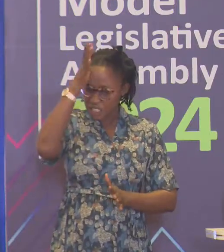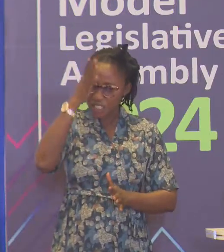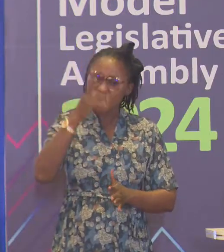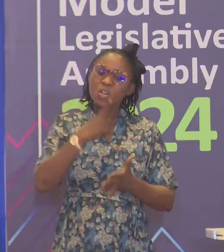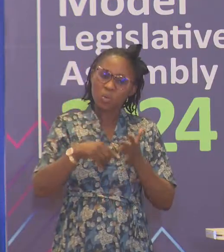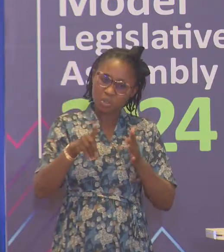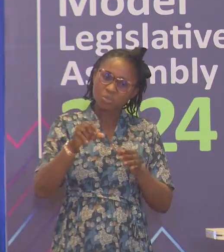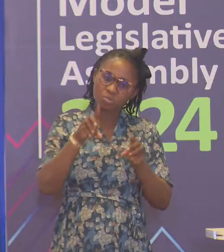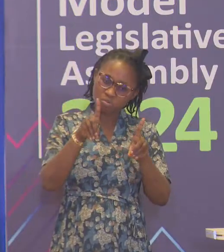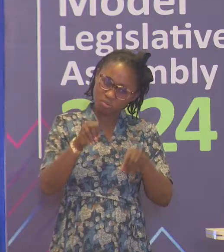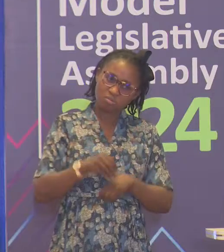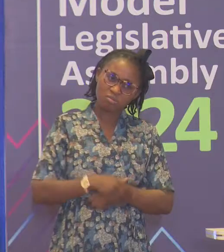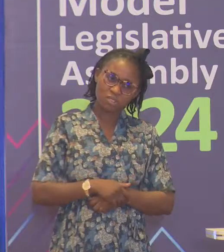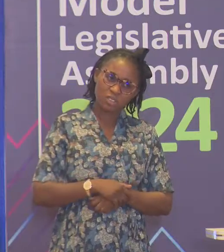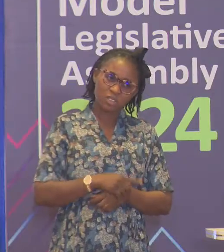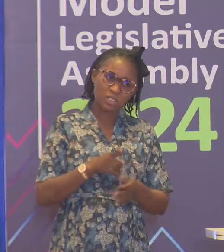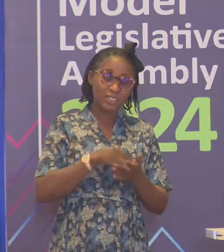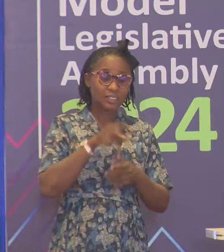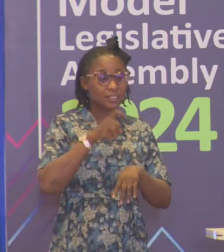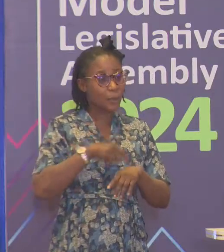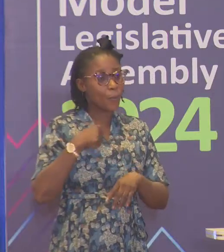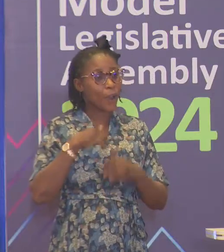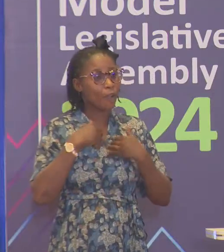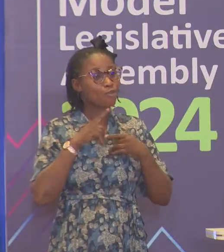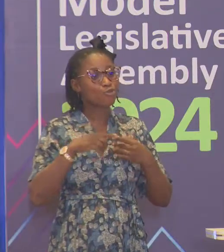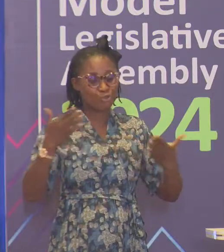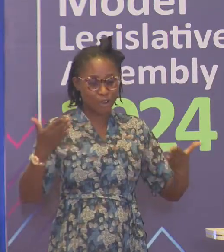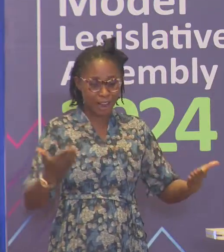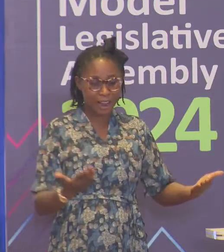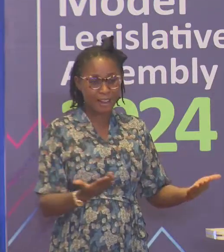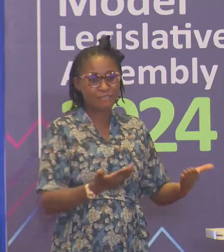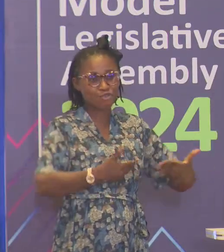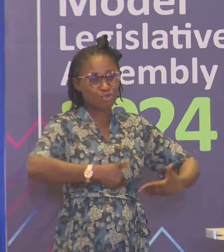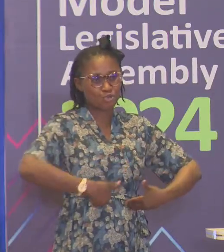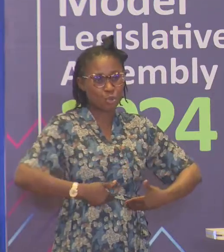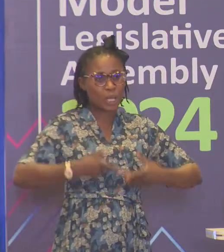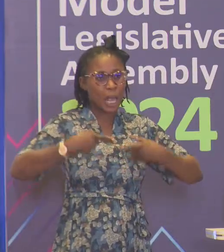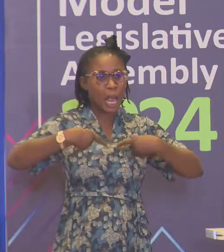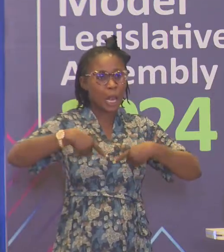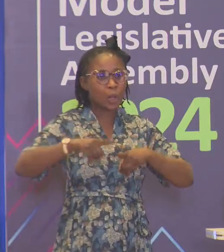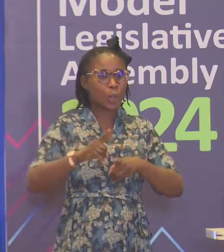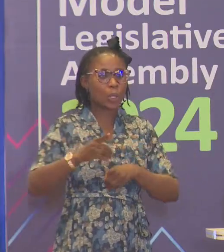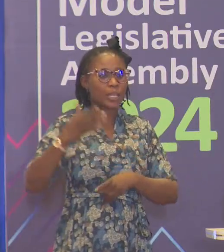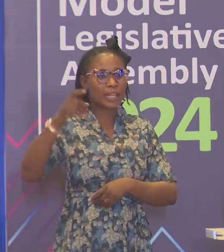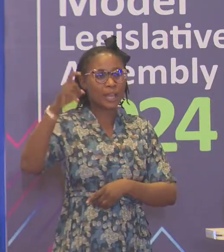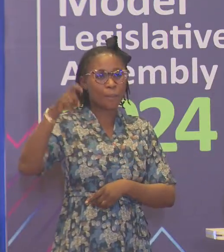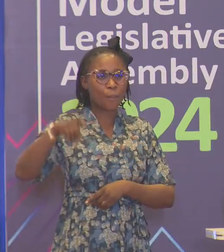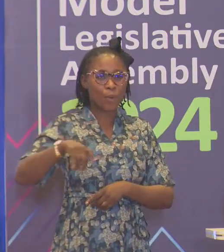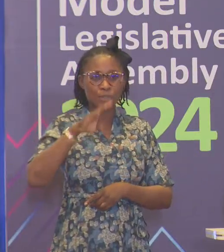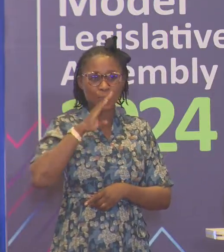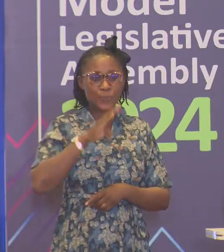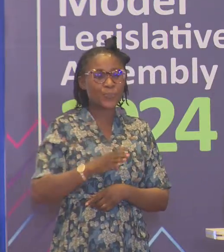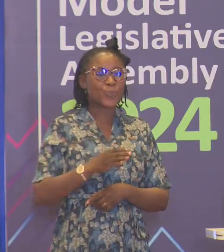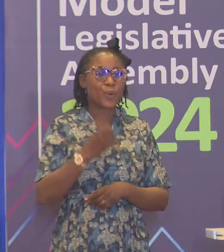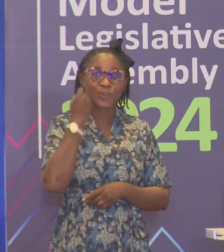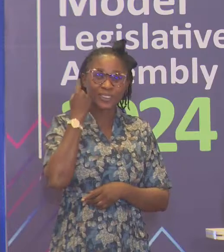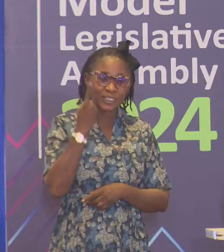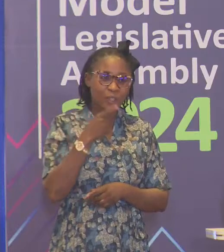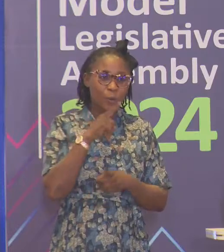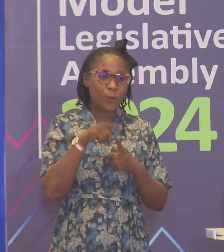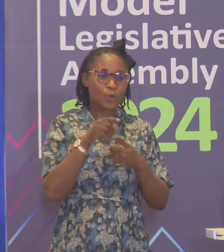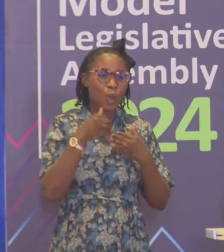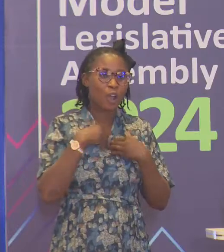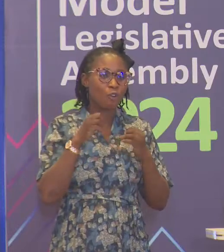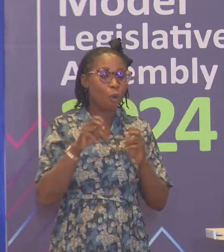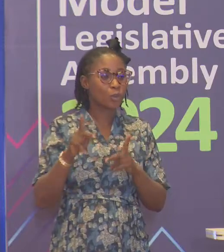the time we really have to carry the youths along. There must be conviction. And when they have this opportunity of getting to see